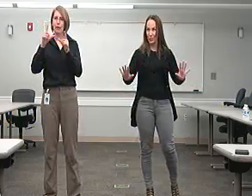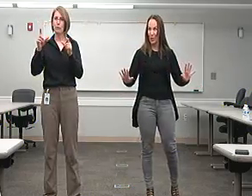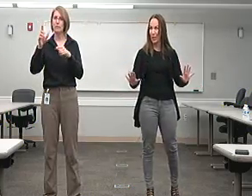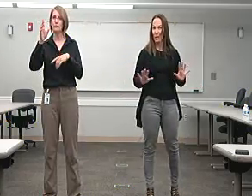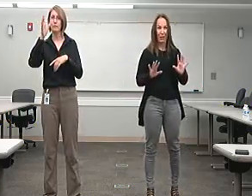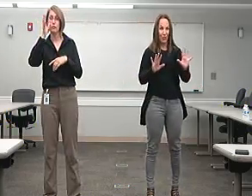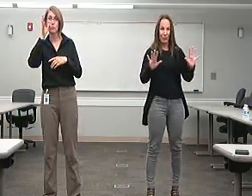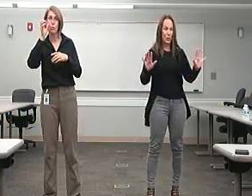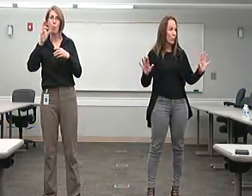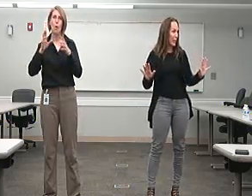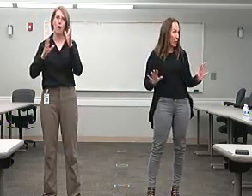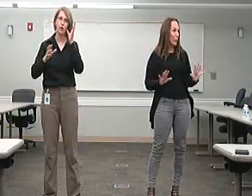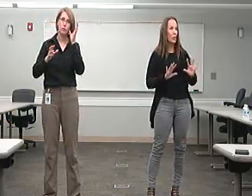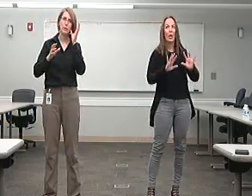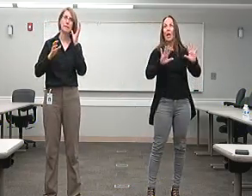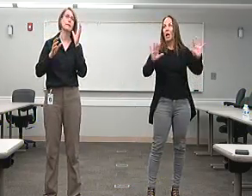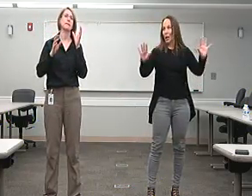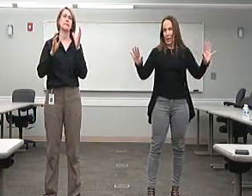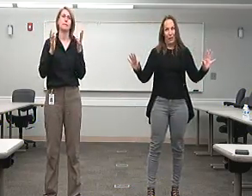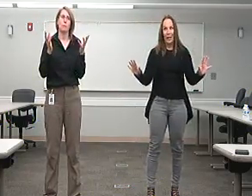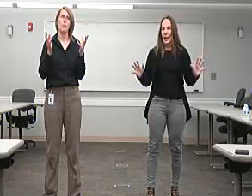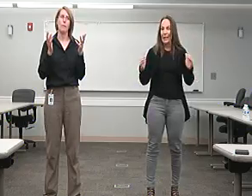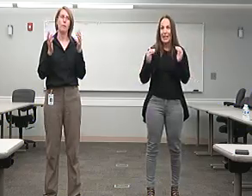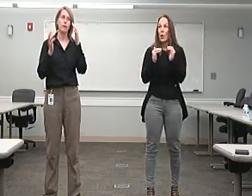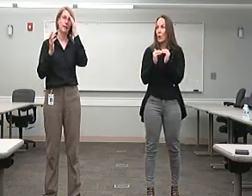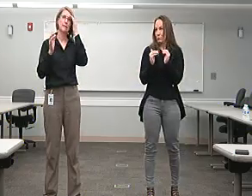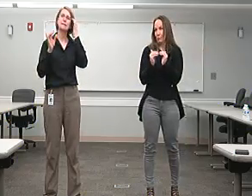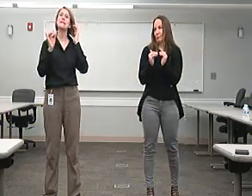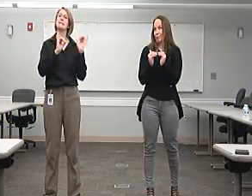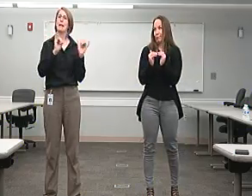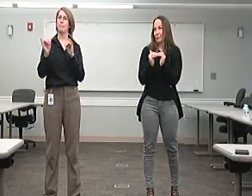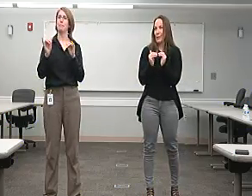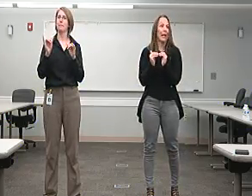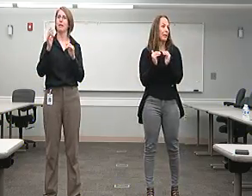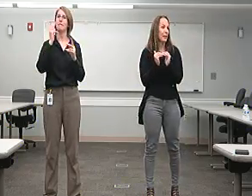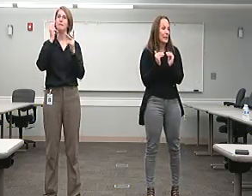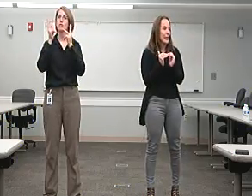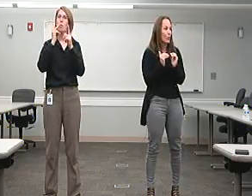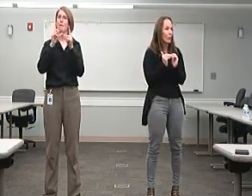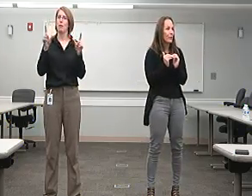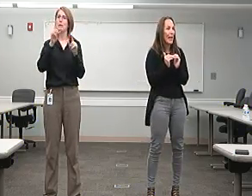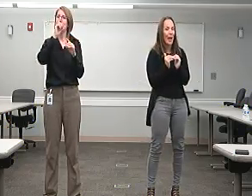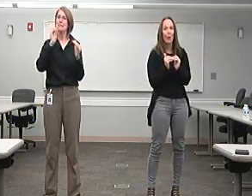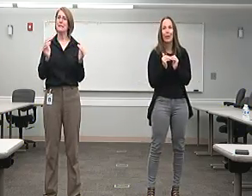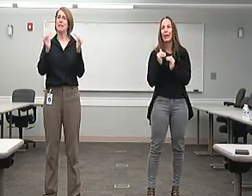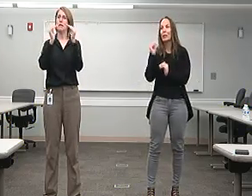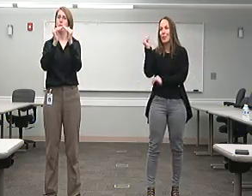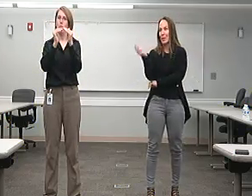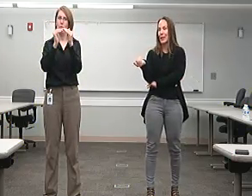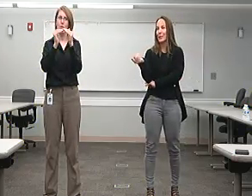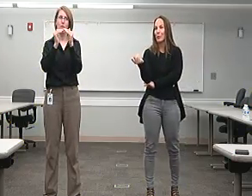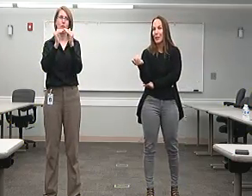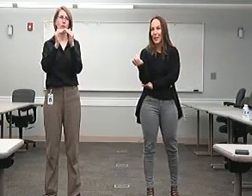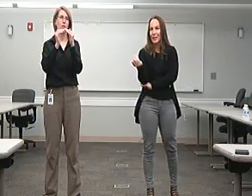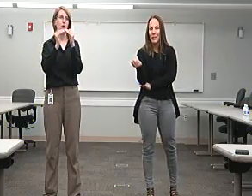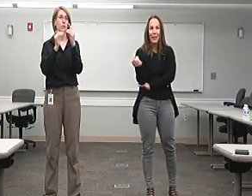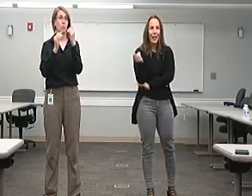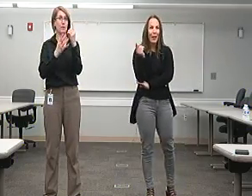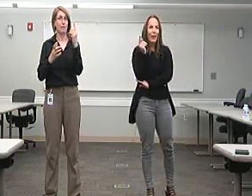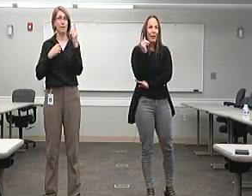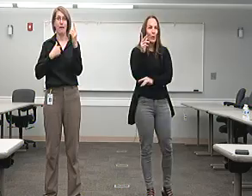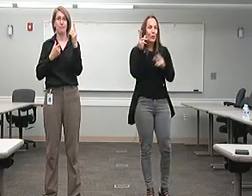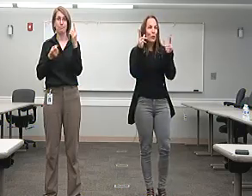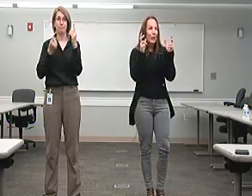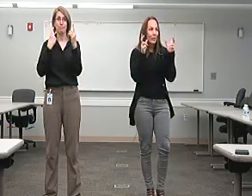visual language is equal. Okay, it's equal. Now, here's something I didn't realize. When you look at